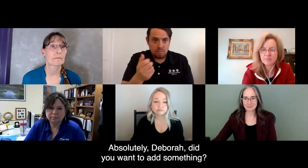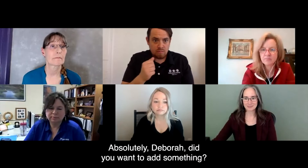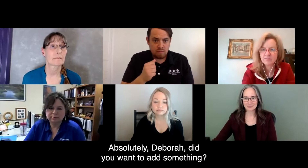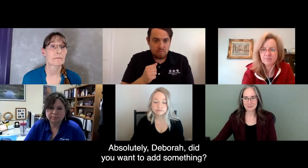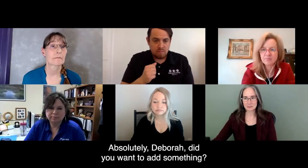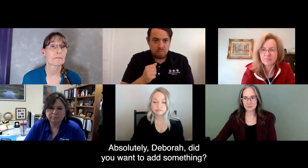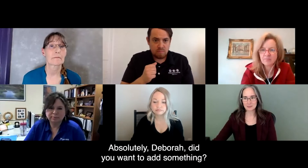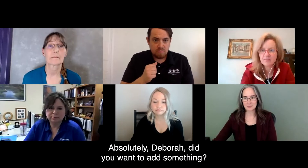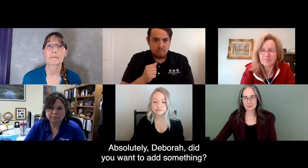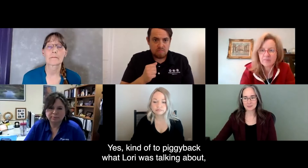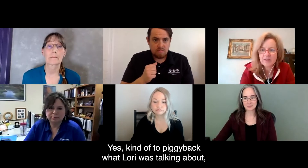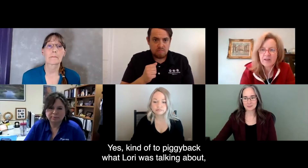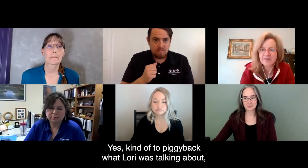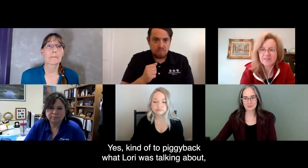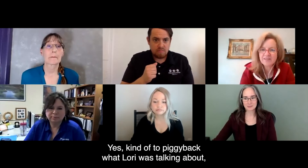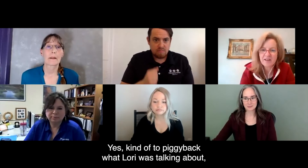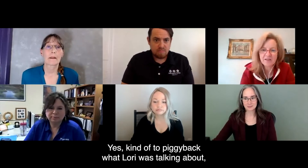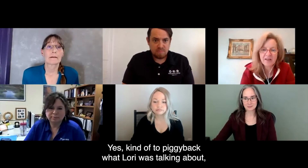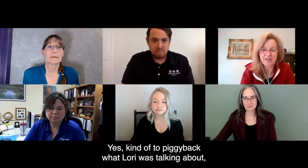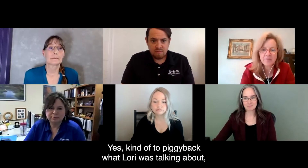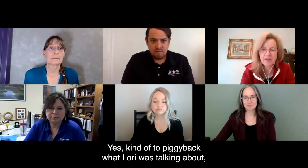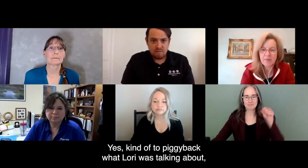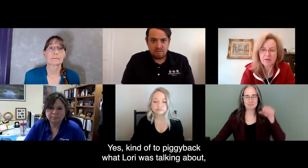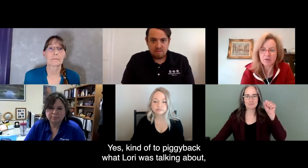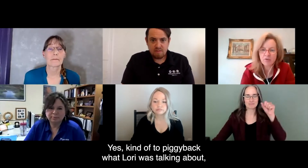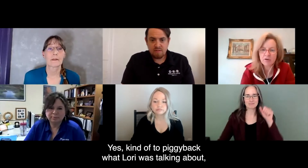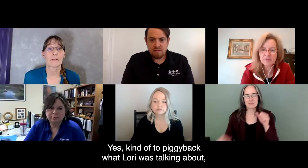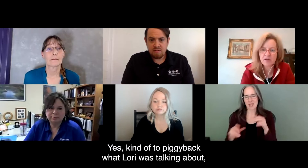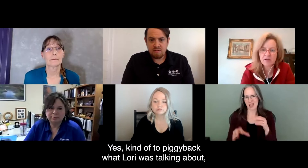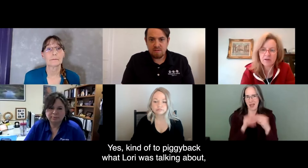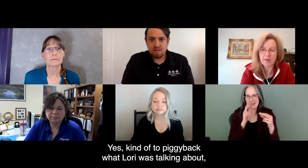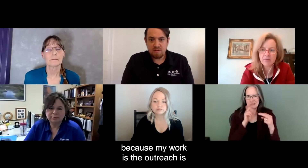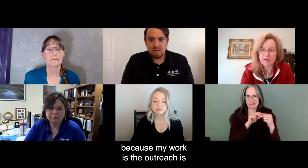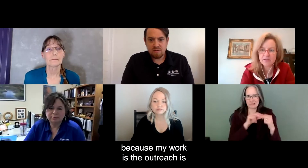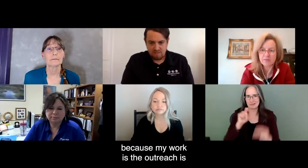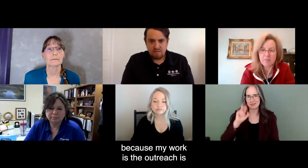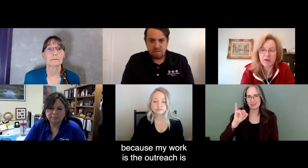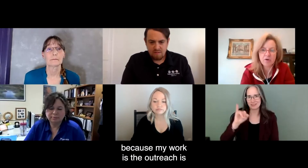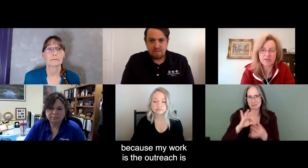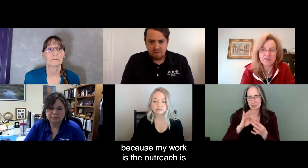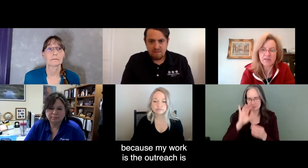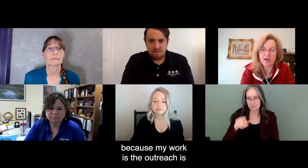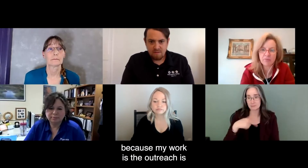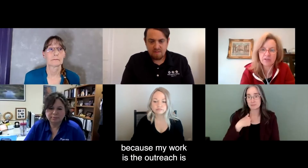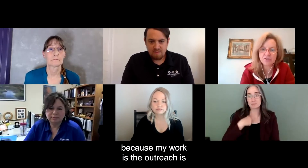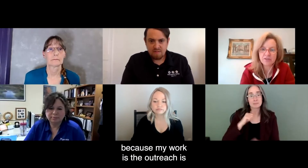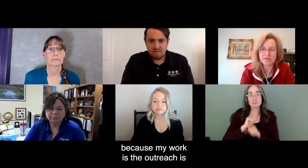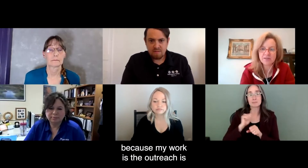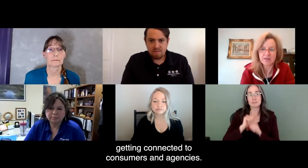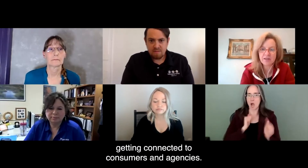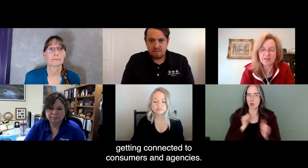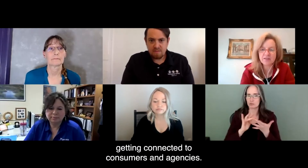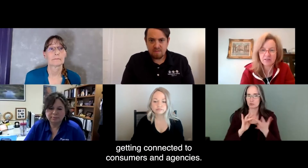Absolutely. Deborah, did you want to add something? Yes, kind of to piggyback what Lori was talking about, because my work is the outreach,